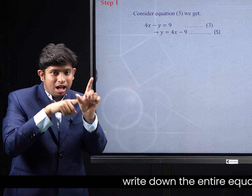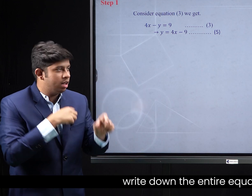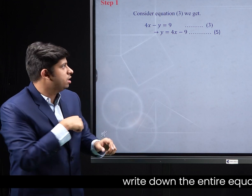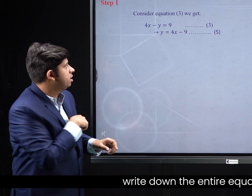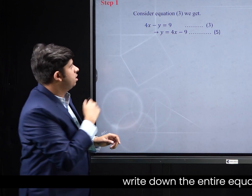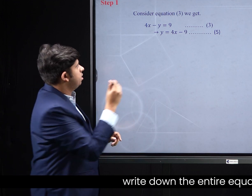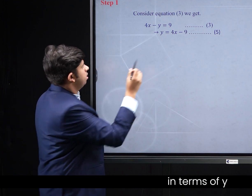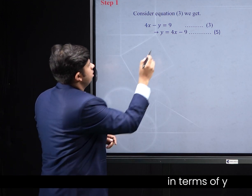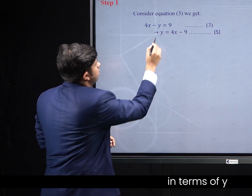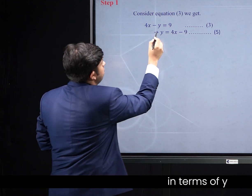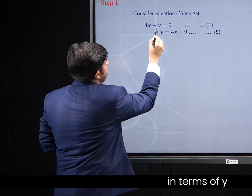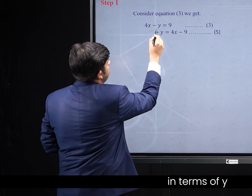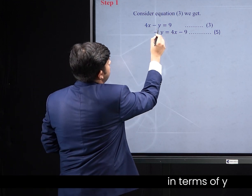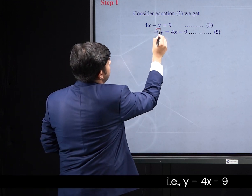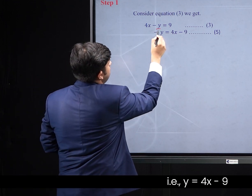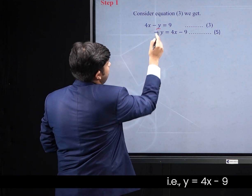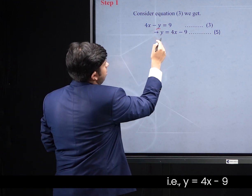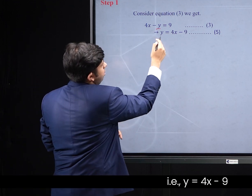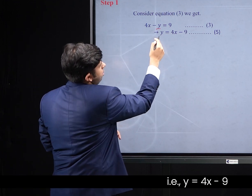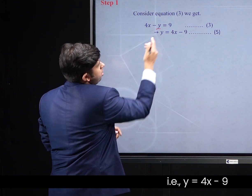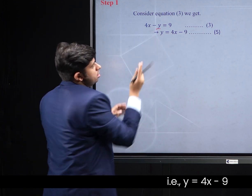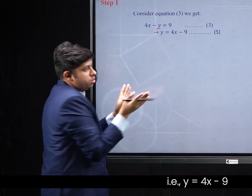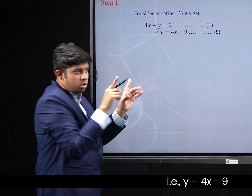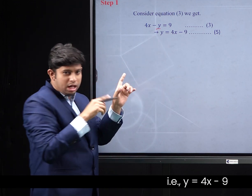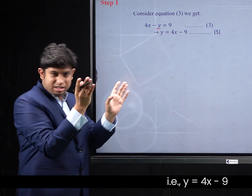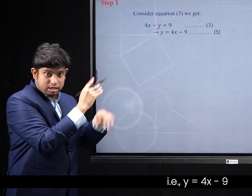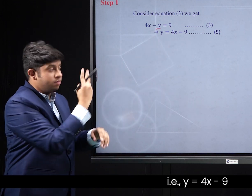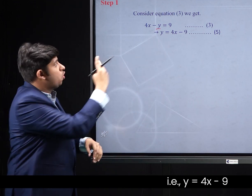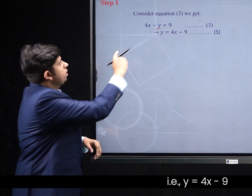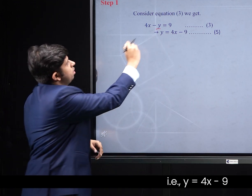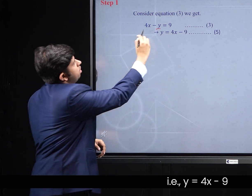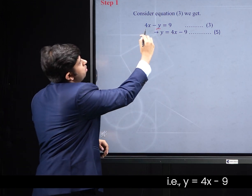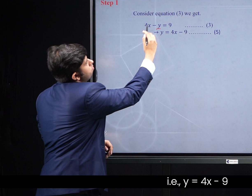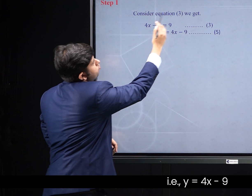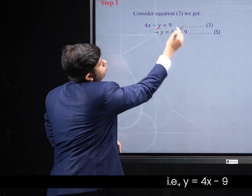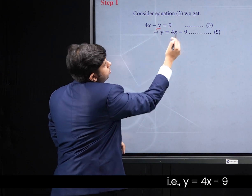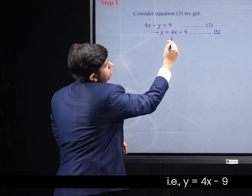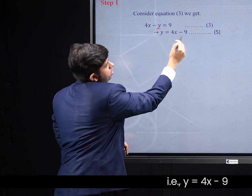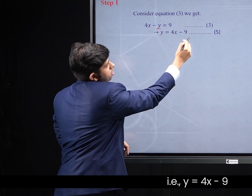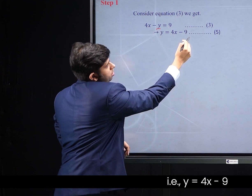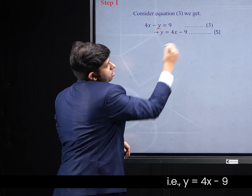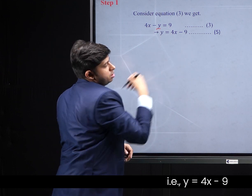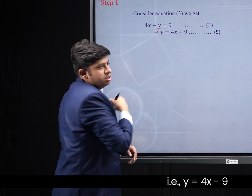entire equation in terms of y, that is y equal to 4x minus 9.